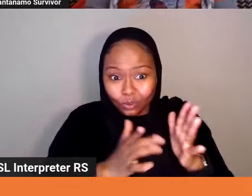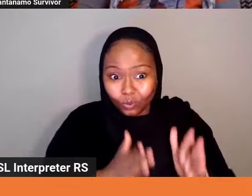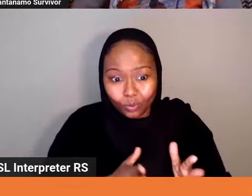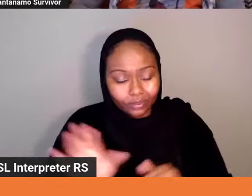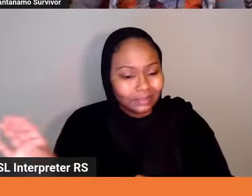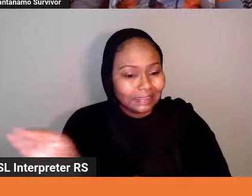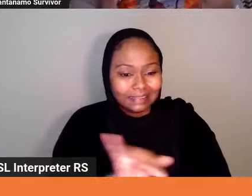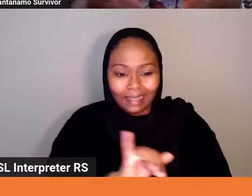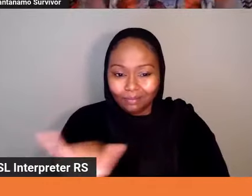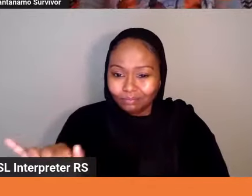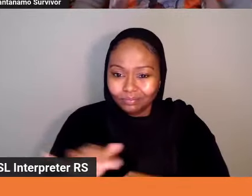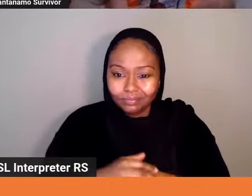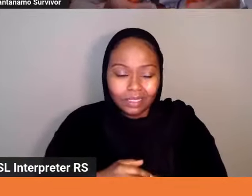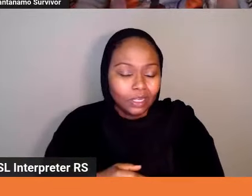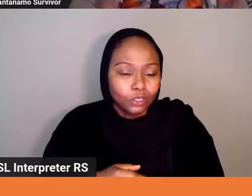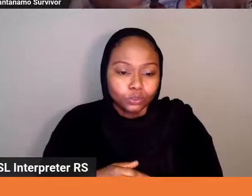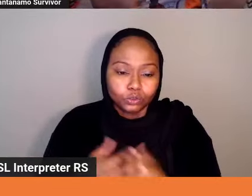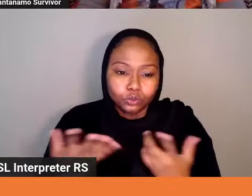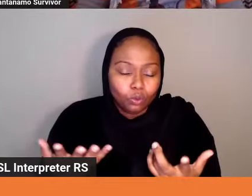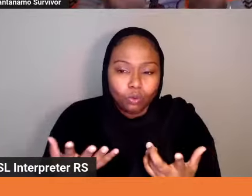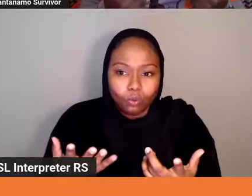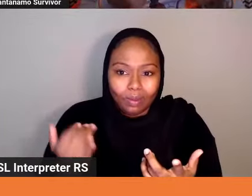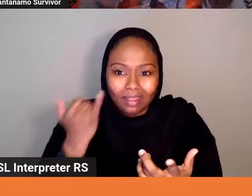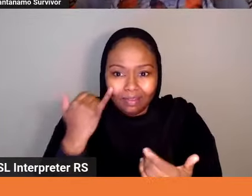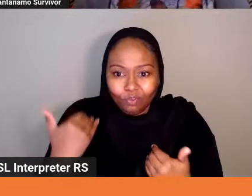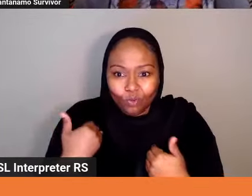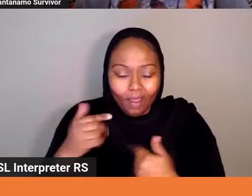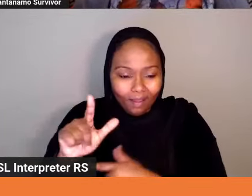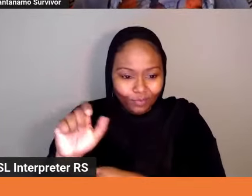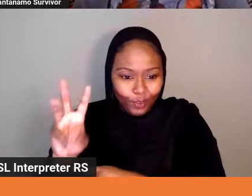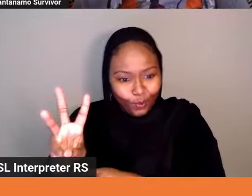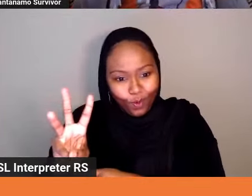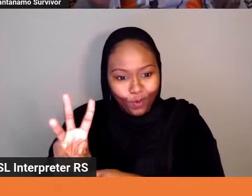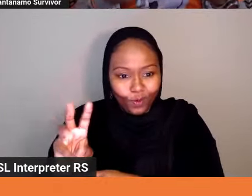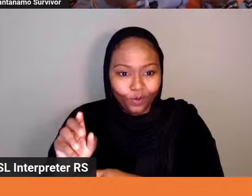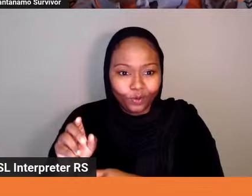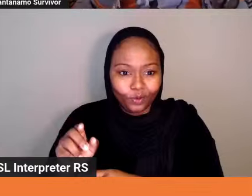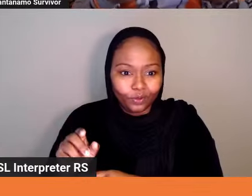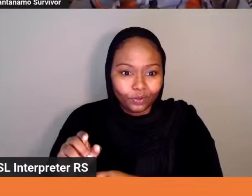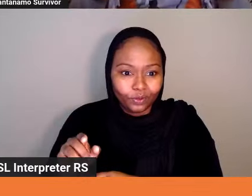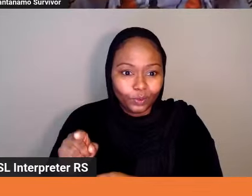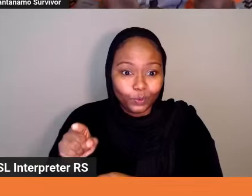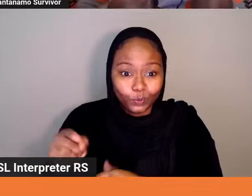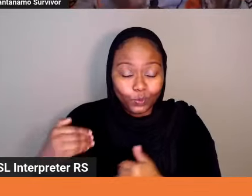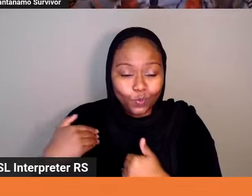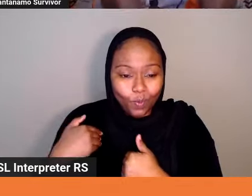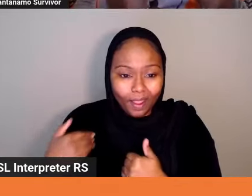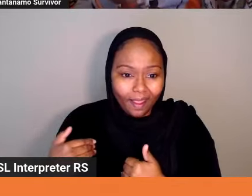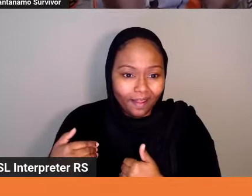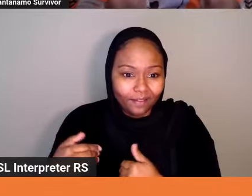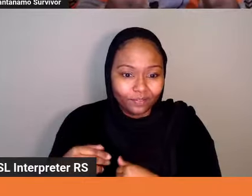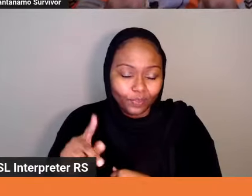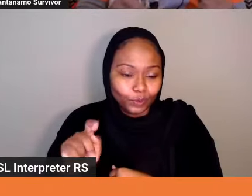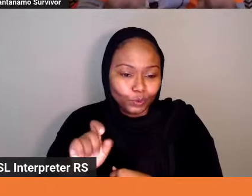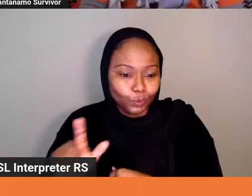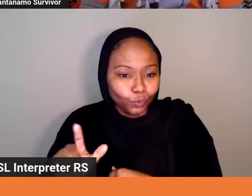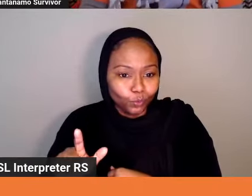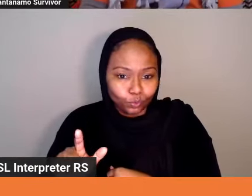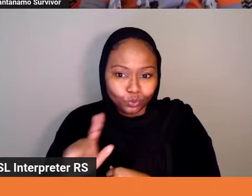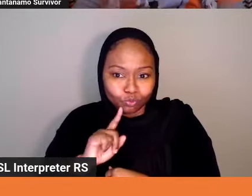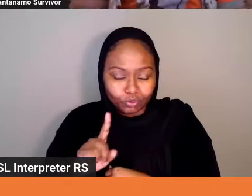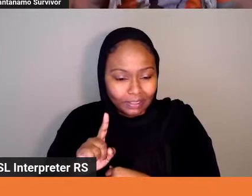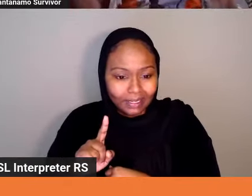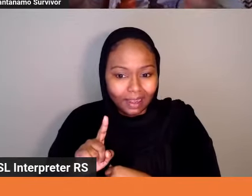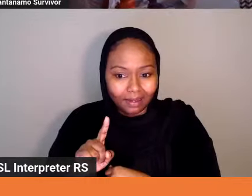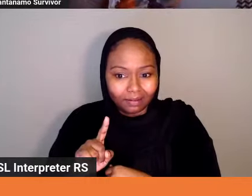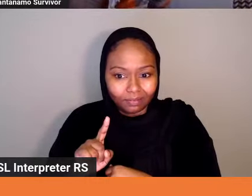So what kind of, if you have the law, you don't have the force, the mean, the tool to enforce the law,